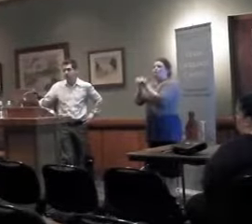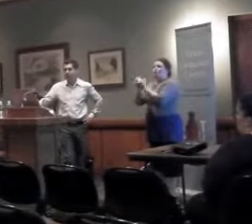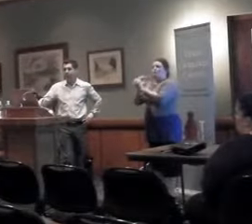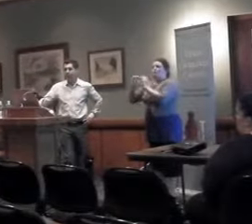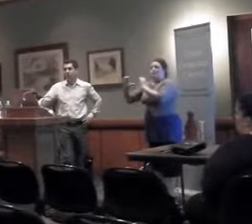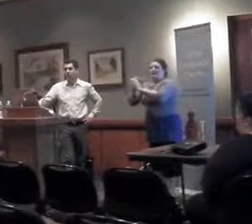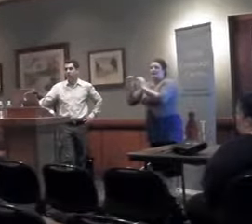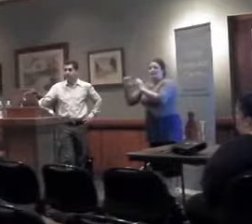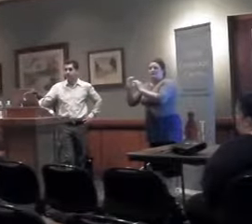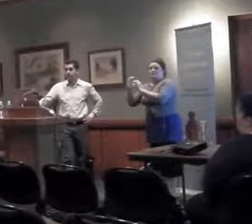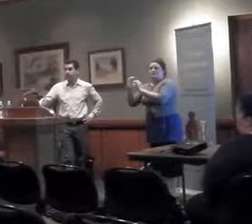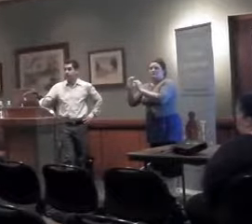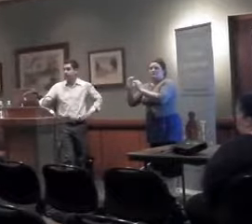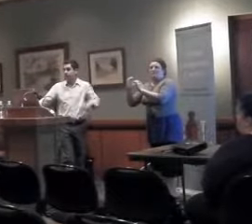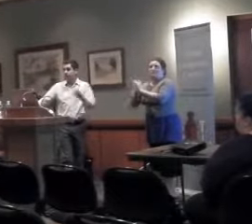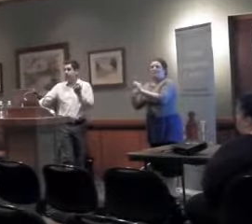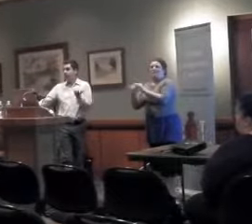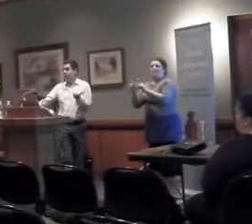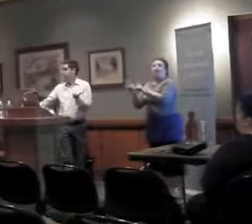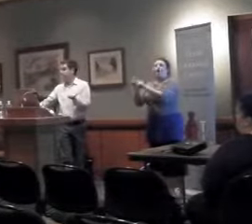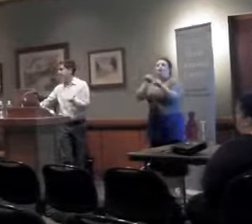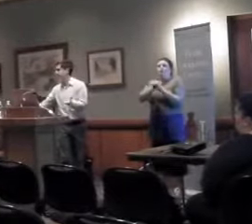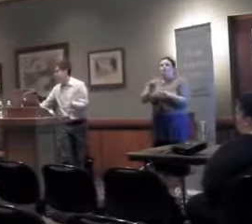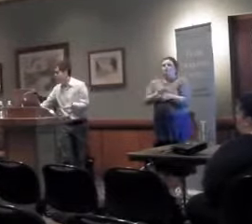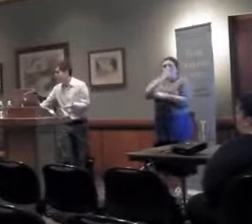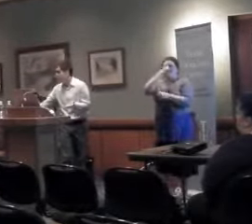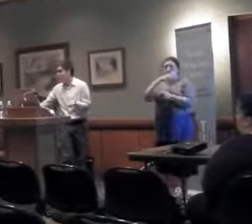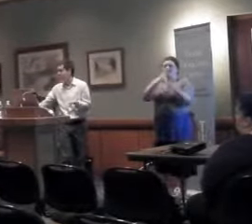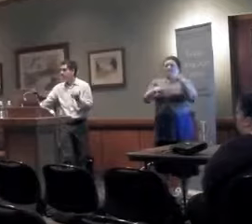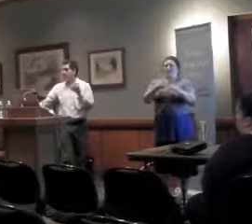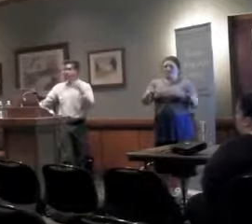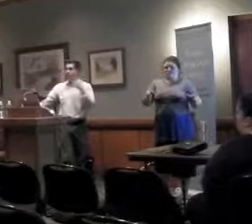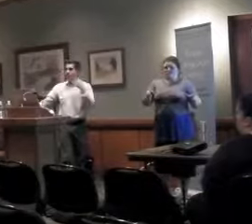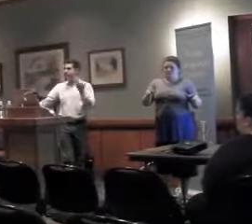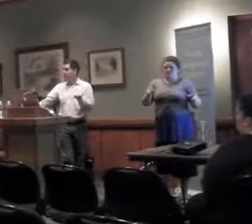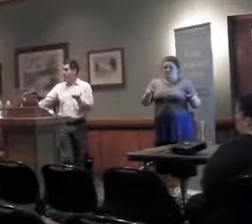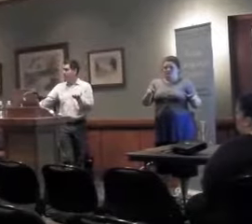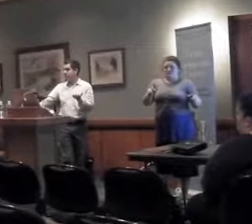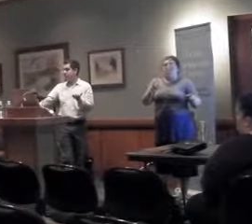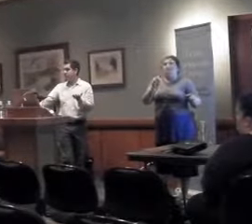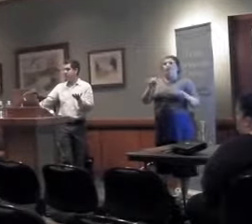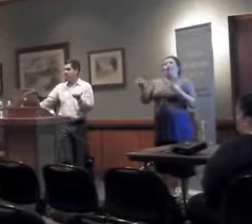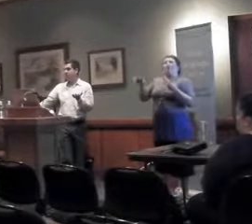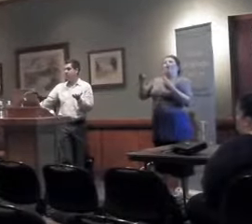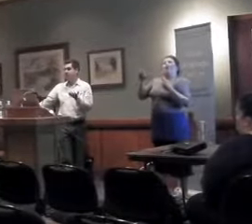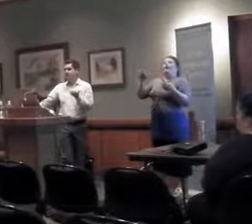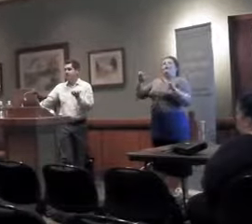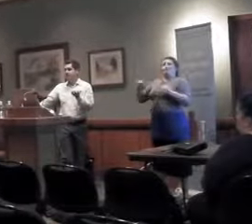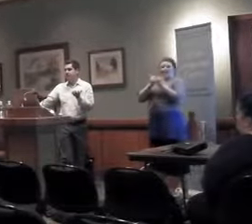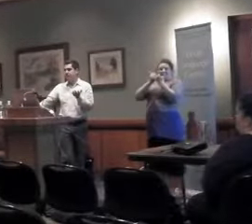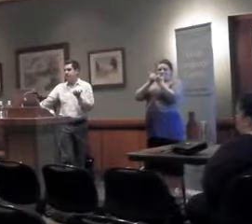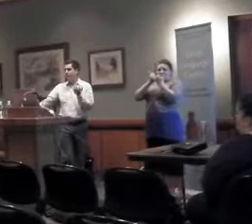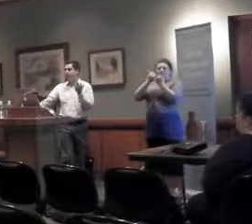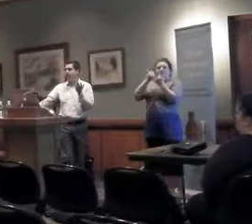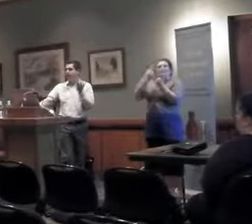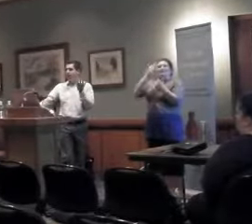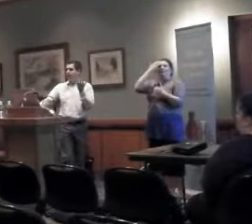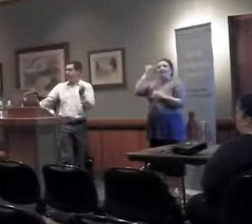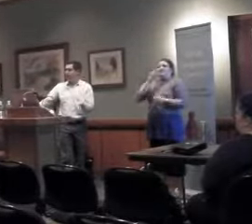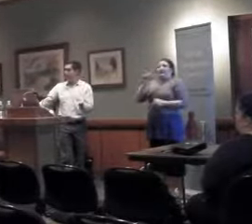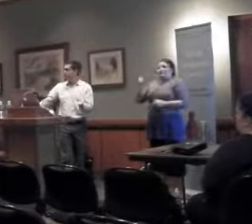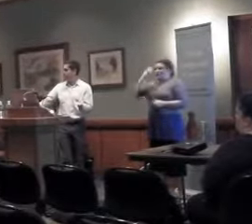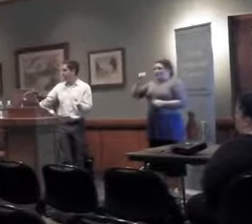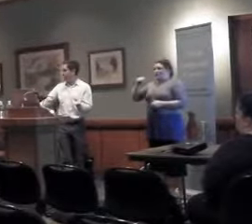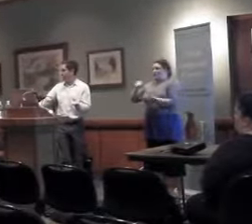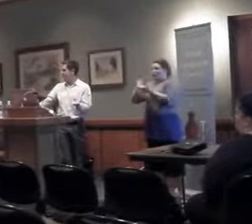I think, are also used within the production of a sign language, right? And so then the challenge becomes, and it's not just for